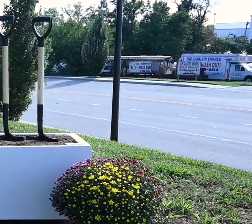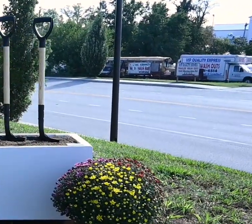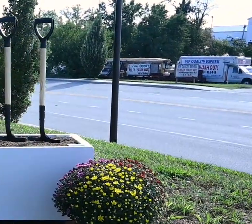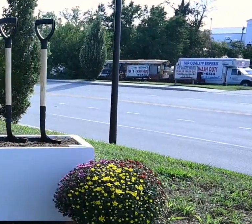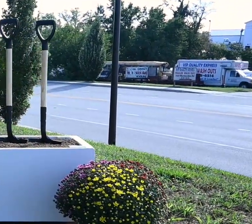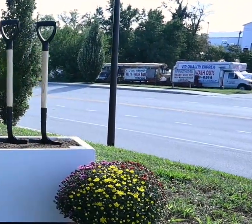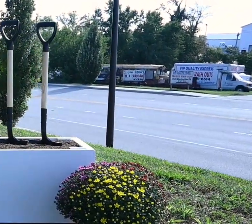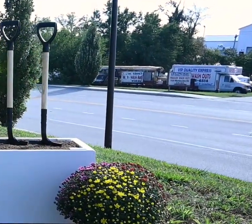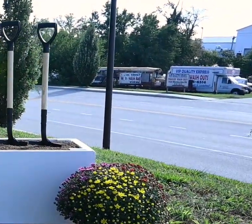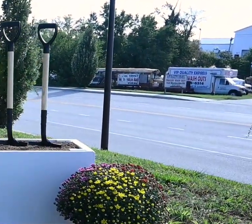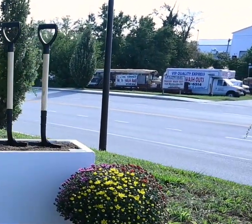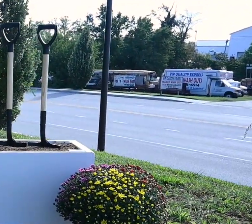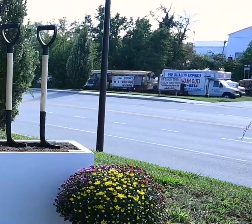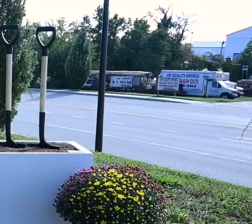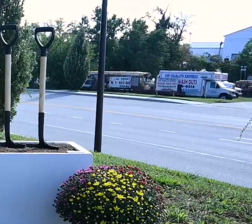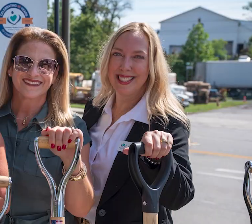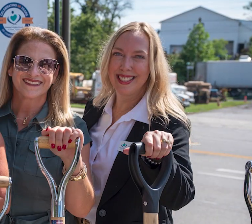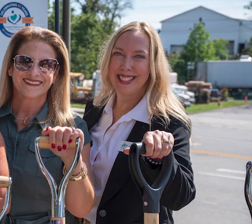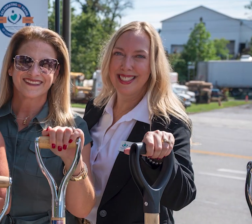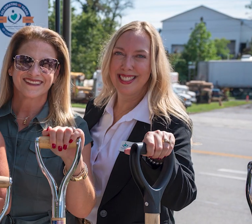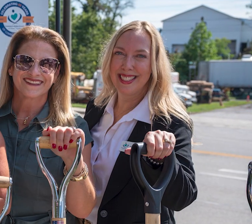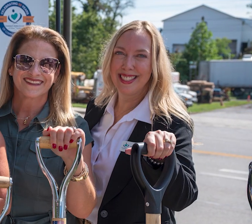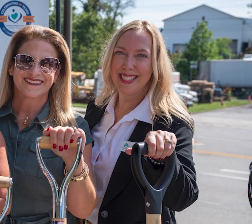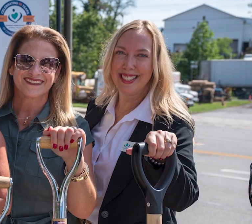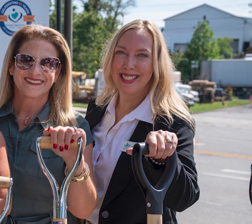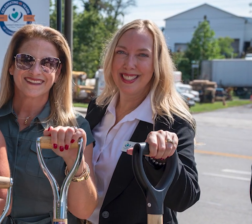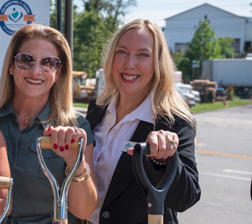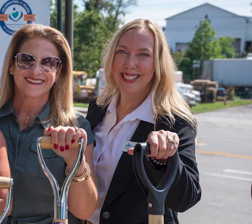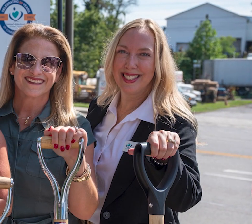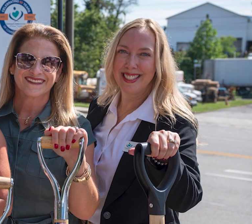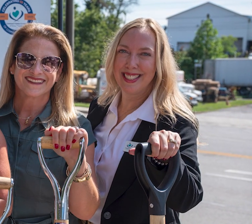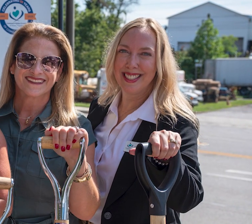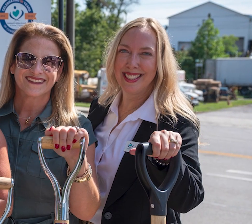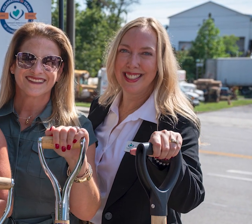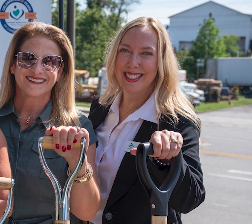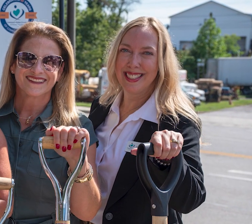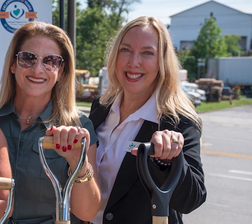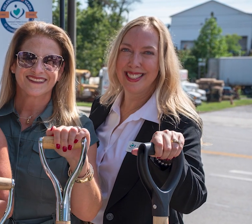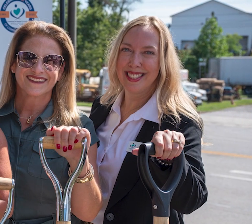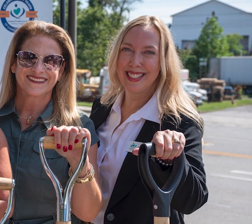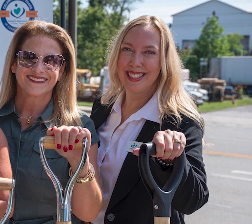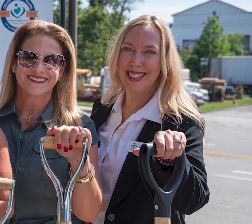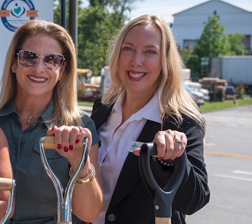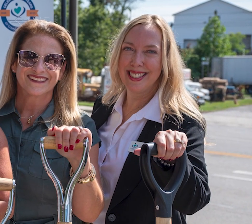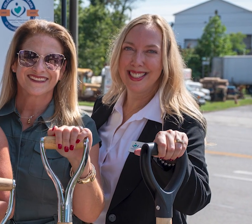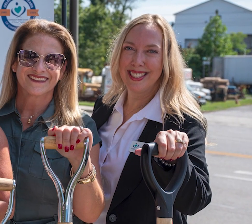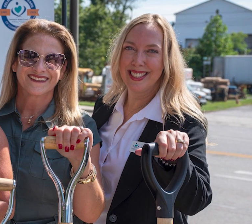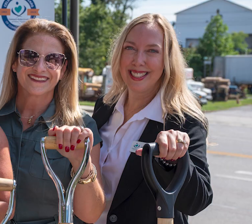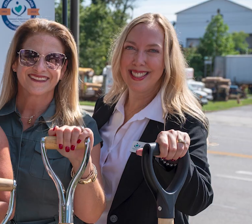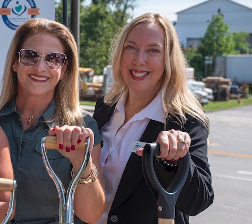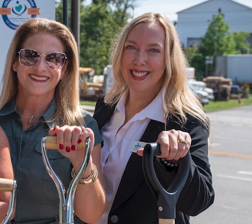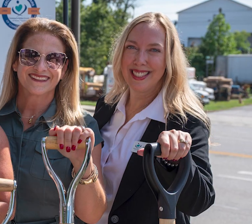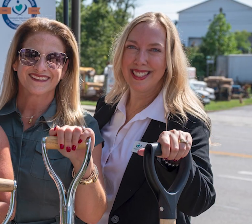Community Action Council's Board of Directors, we have a very unique board. In case you did not realize, by law, we are required to have